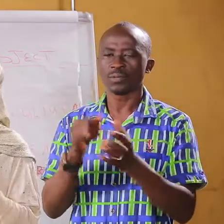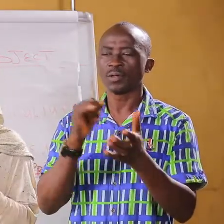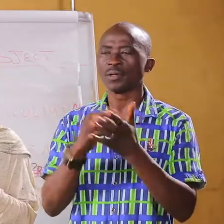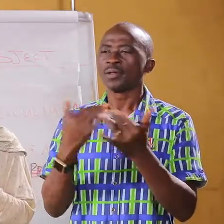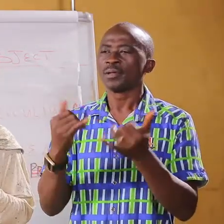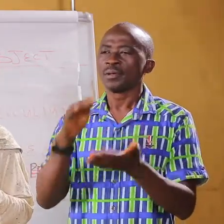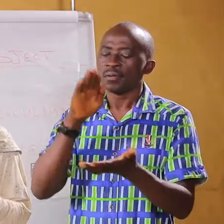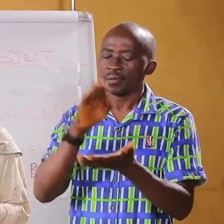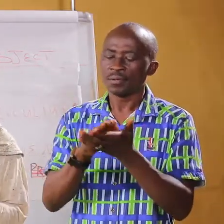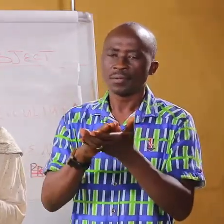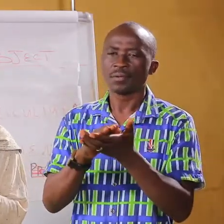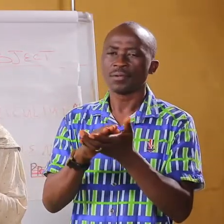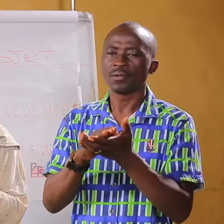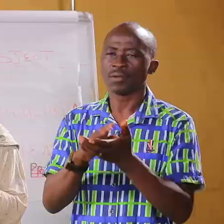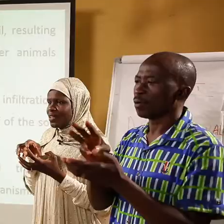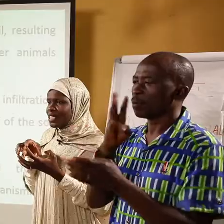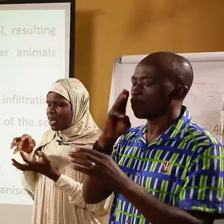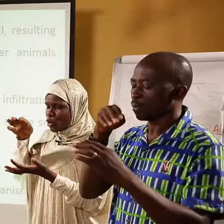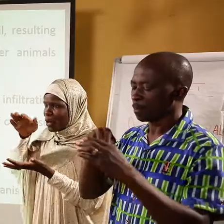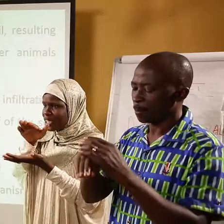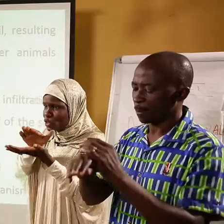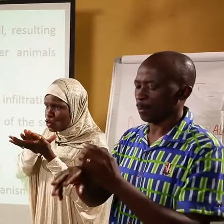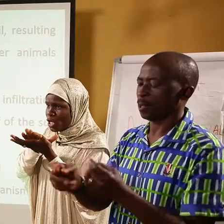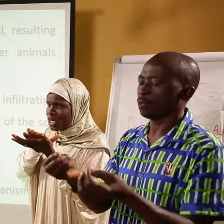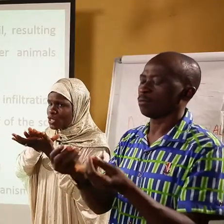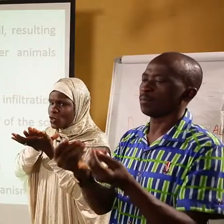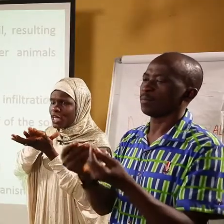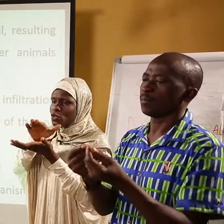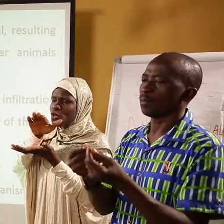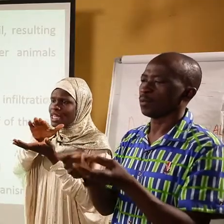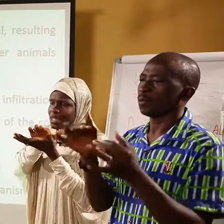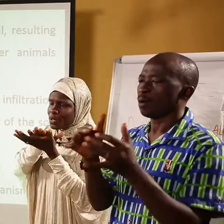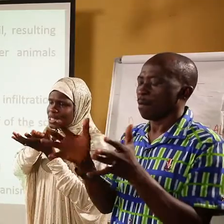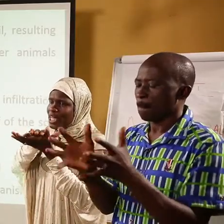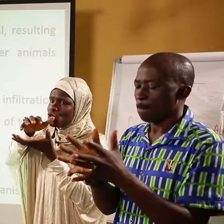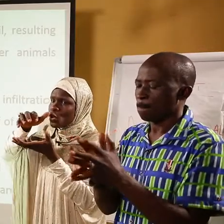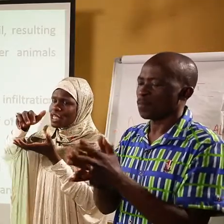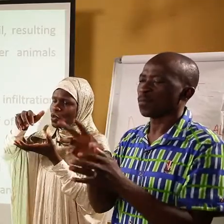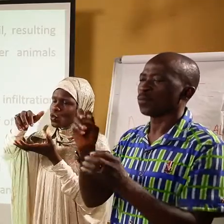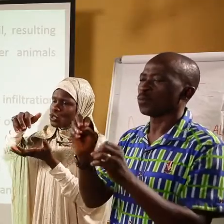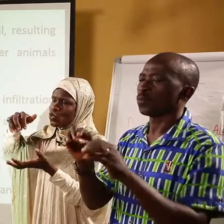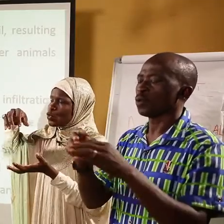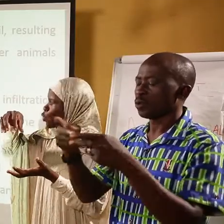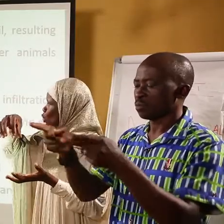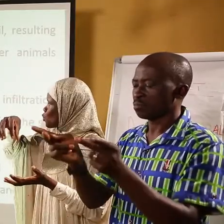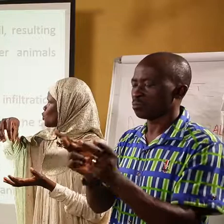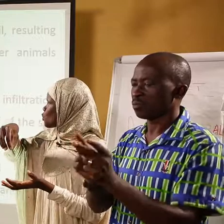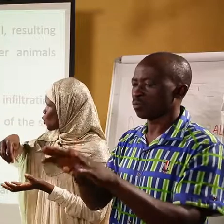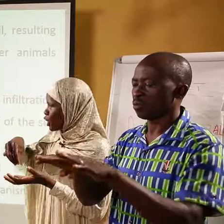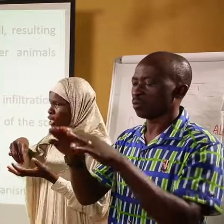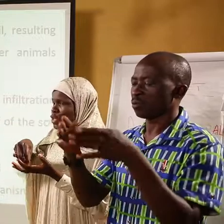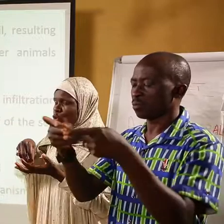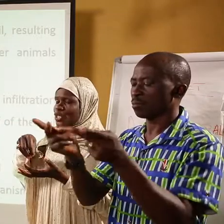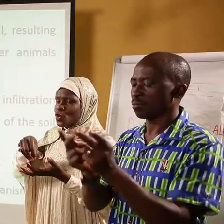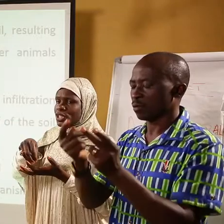now reduces infiltration. They have compacted the soil, so there is no air space that the water will go into